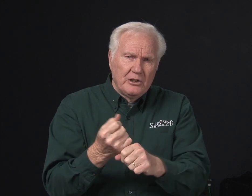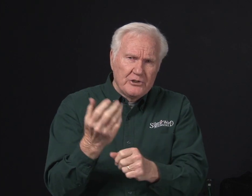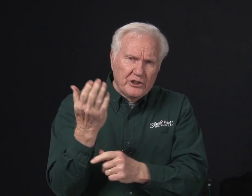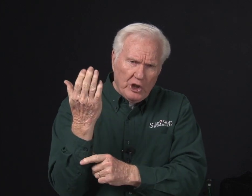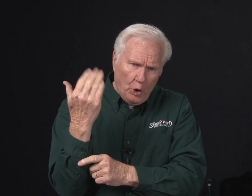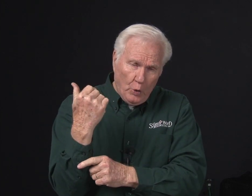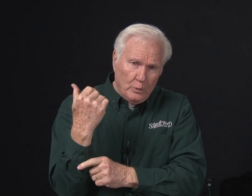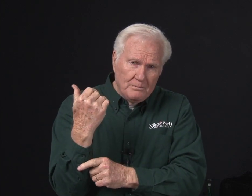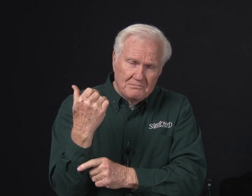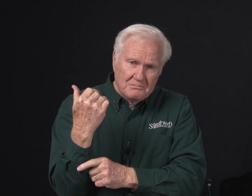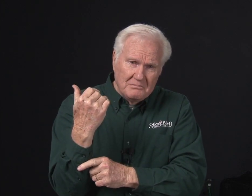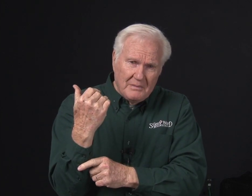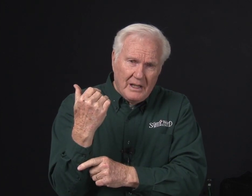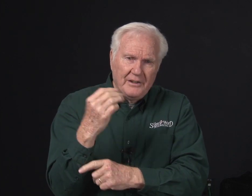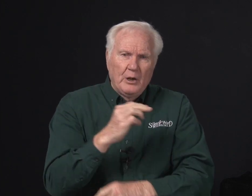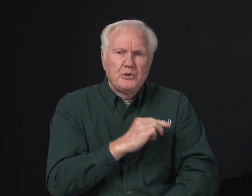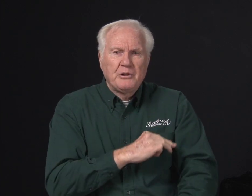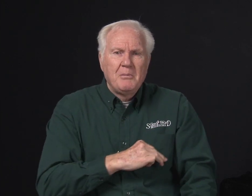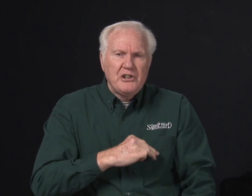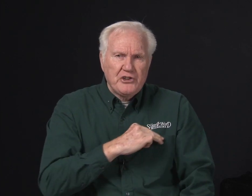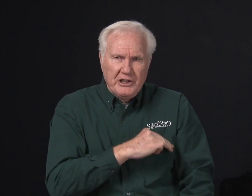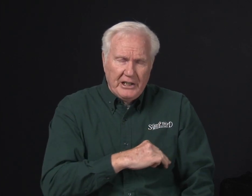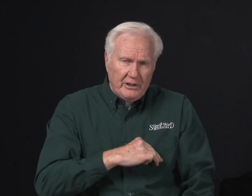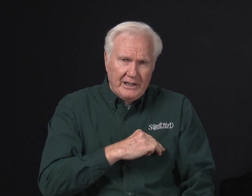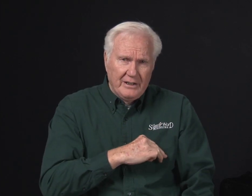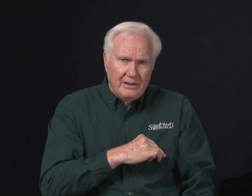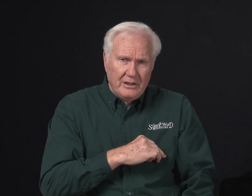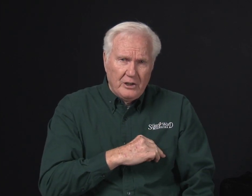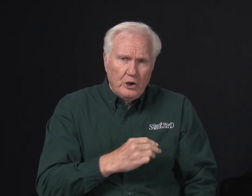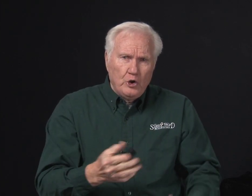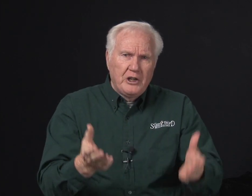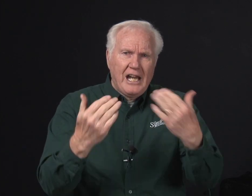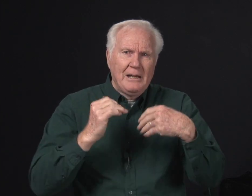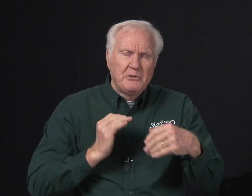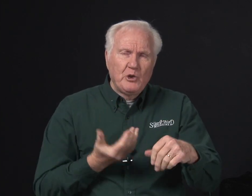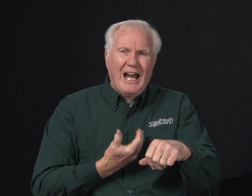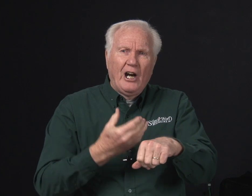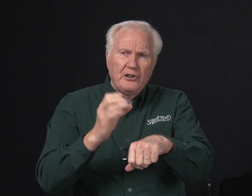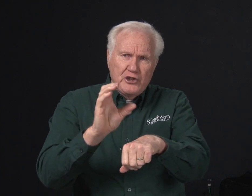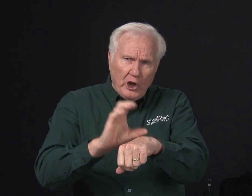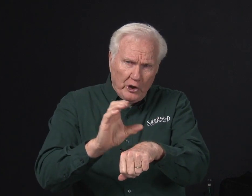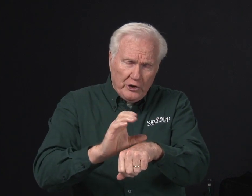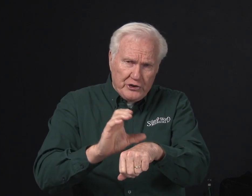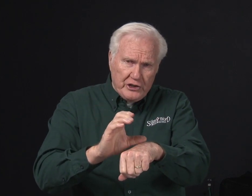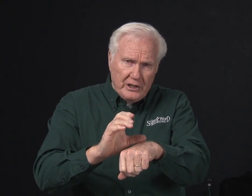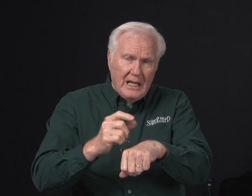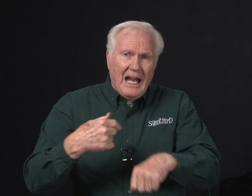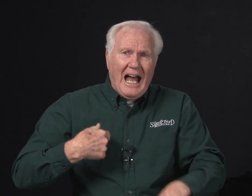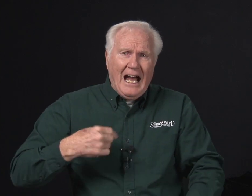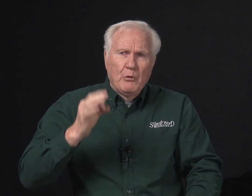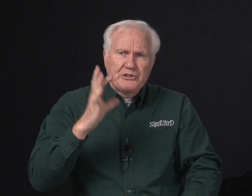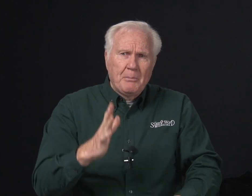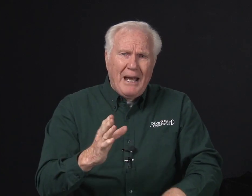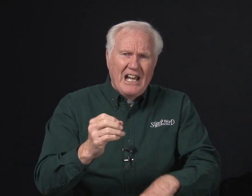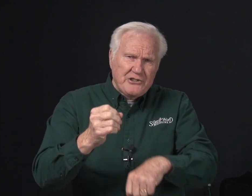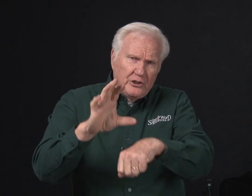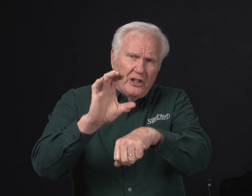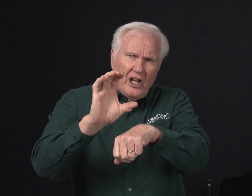years ago, there was a missionary who came to our church. I was the pastor of